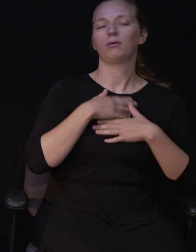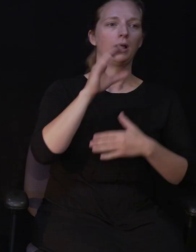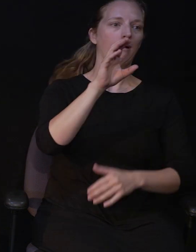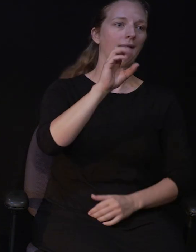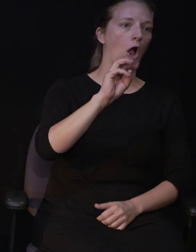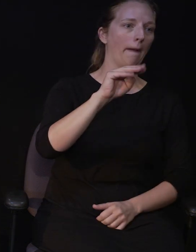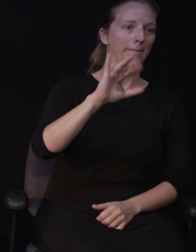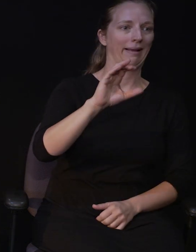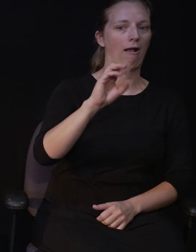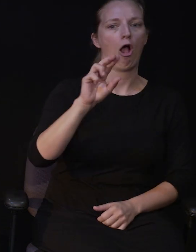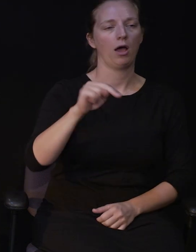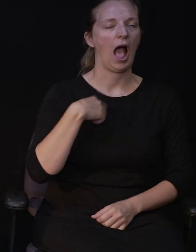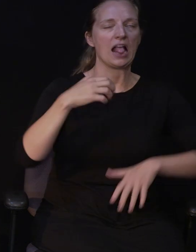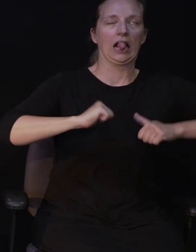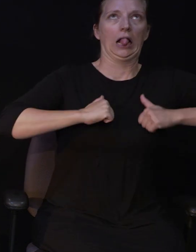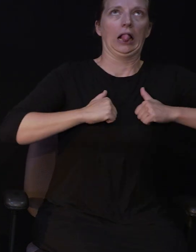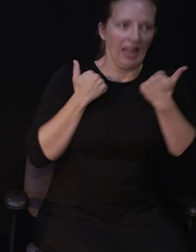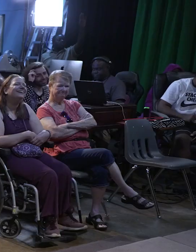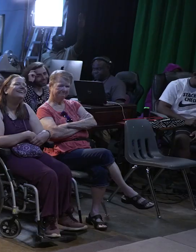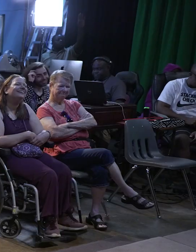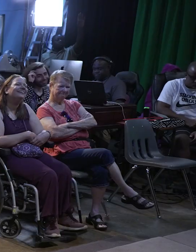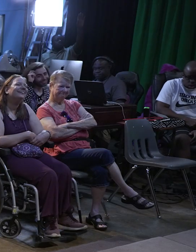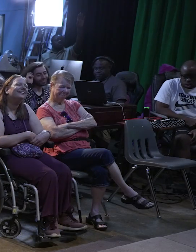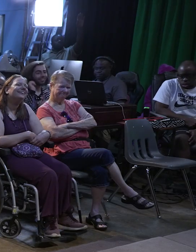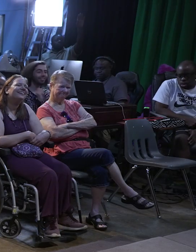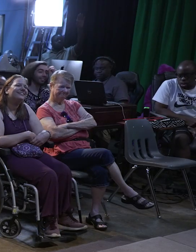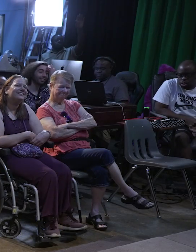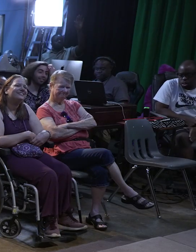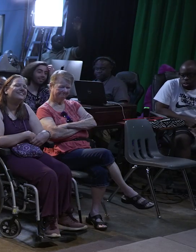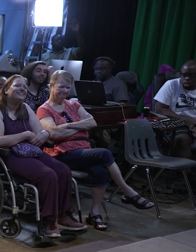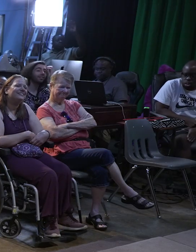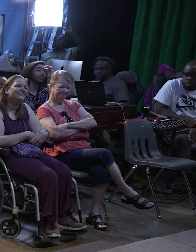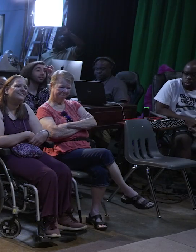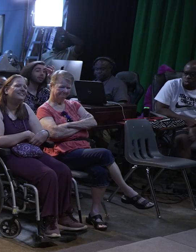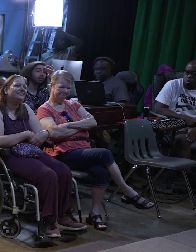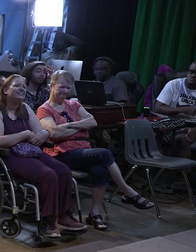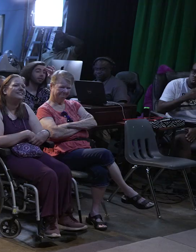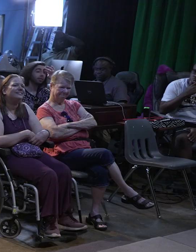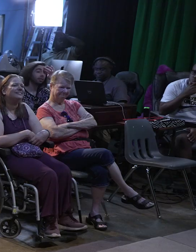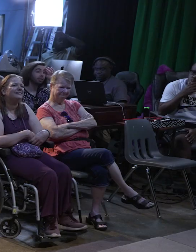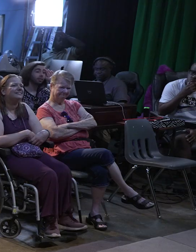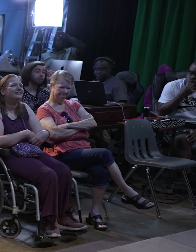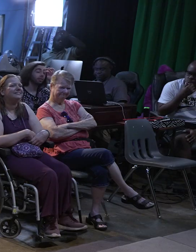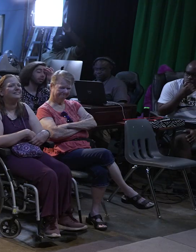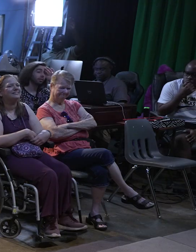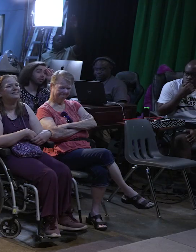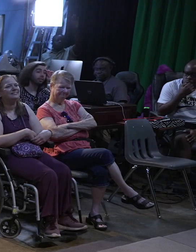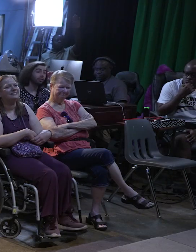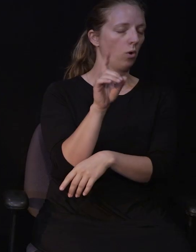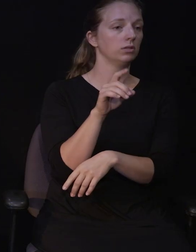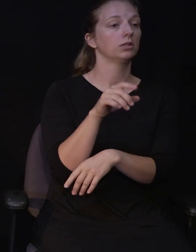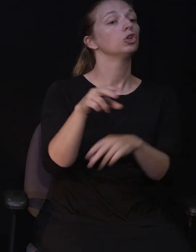Comic-Con is where I live. It's where the I've only been to that real one, the big one. I took the train